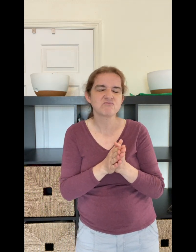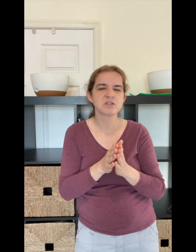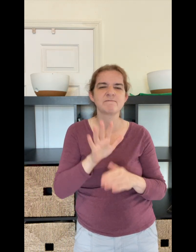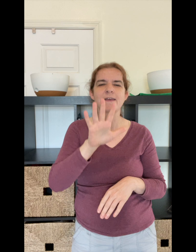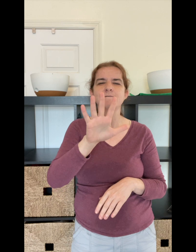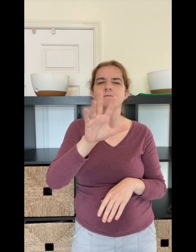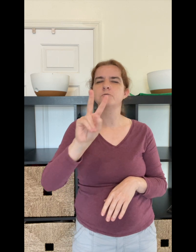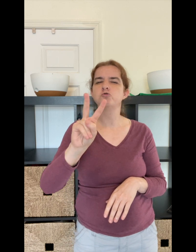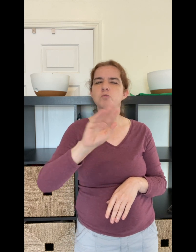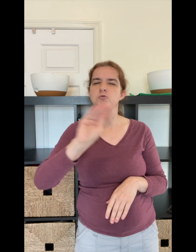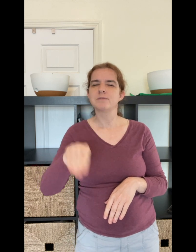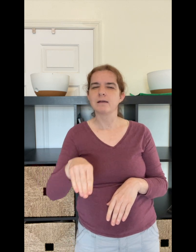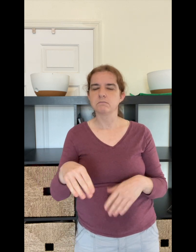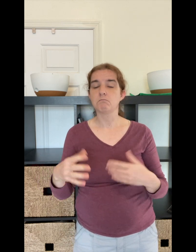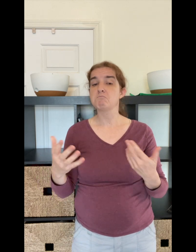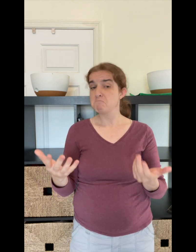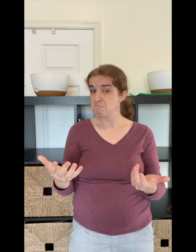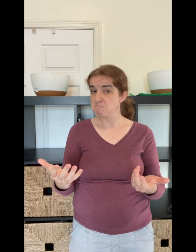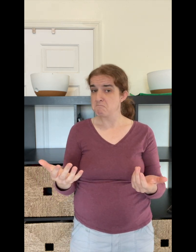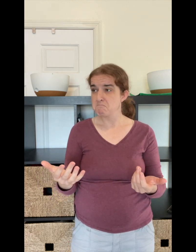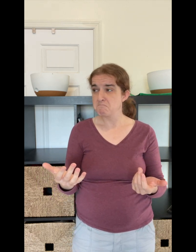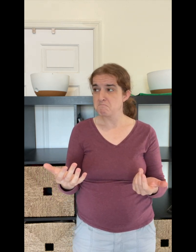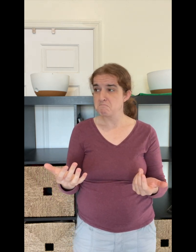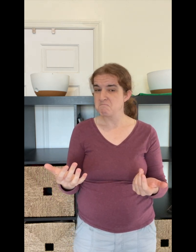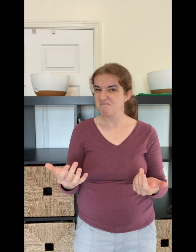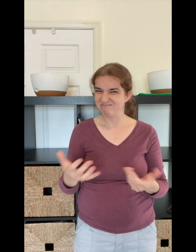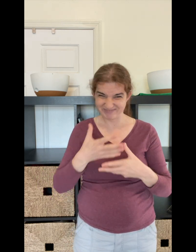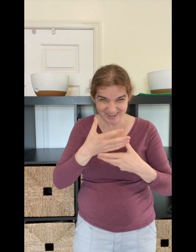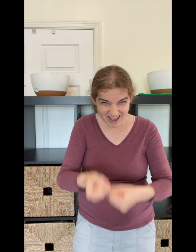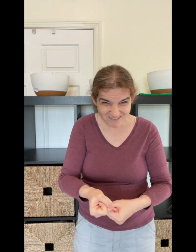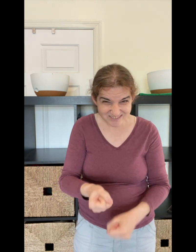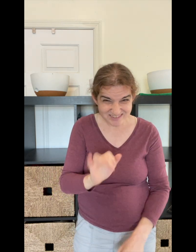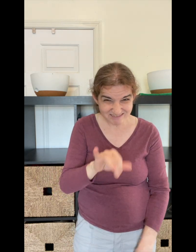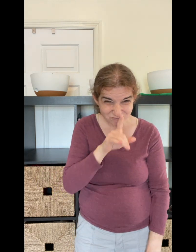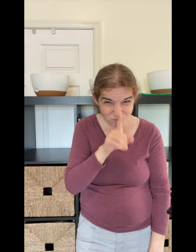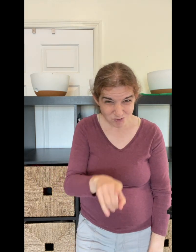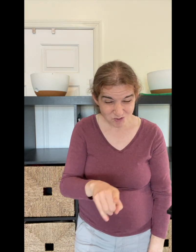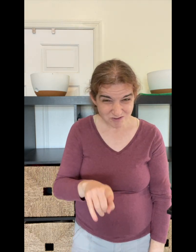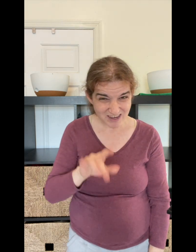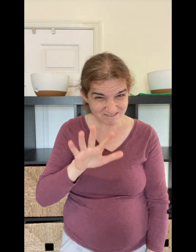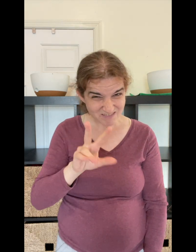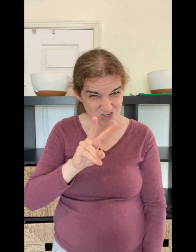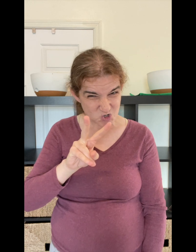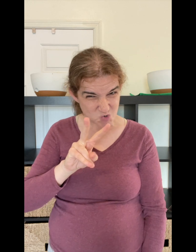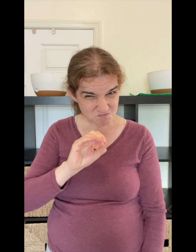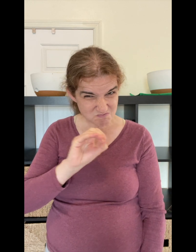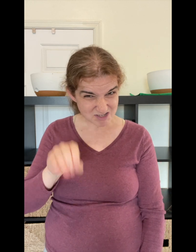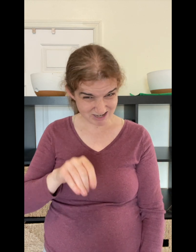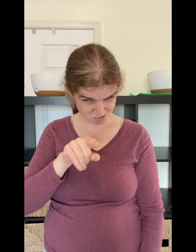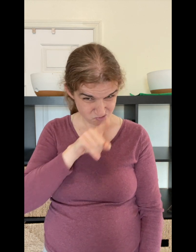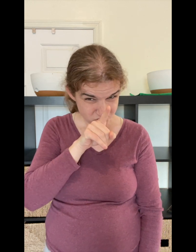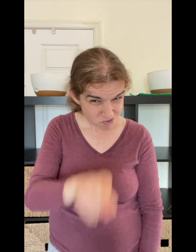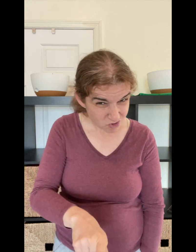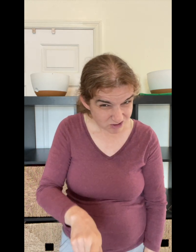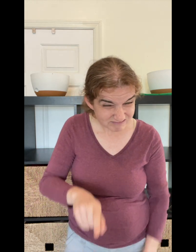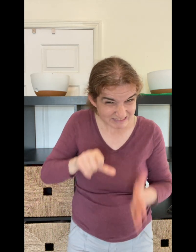let's see, 52%. Okay. You're confident that that's true? 52%? Are